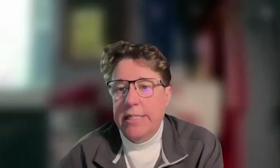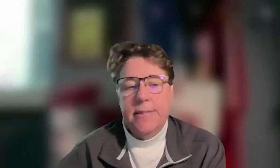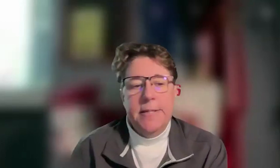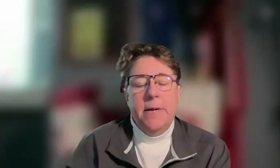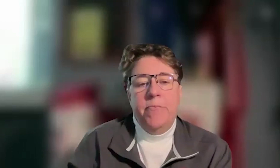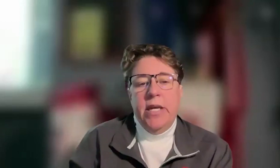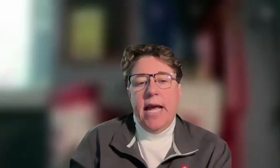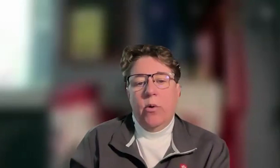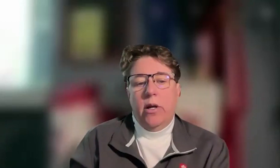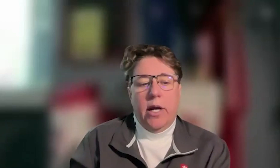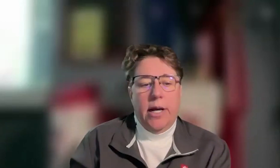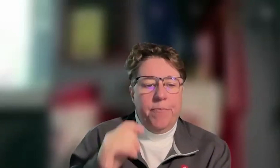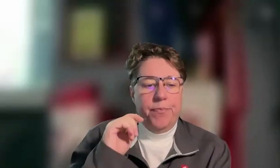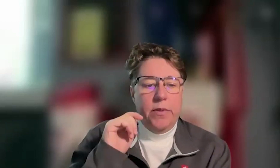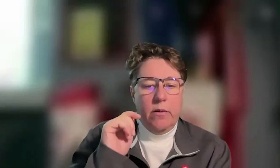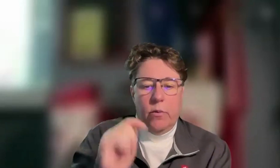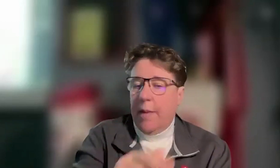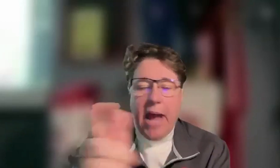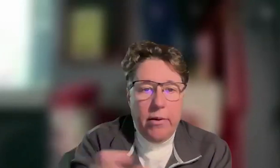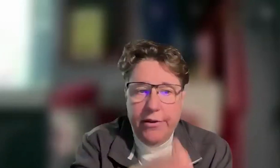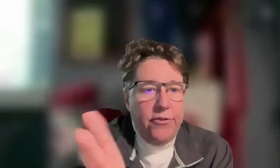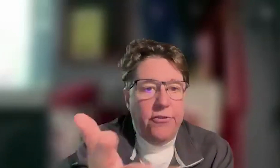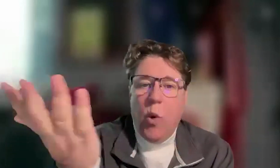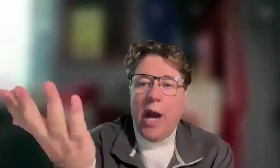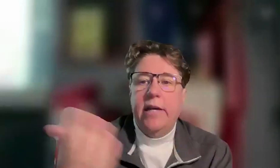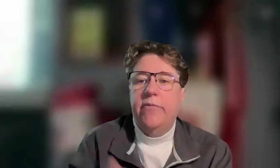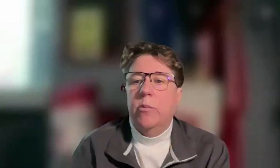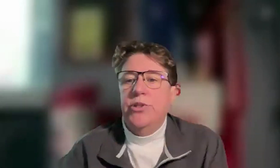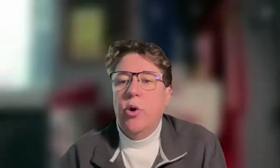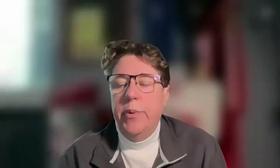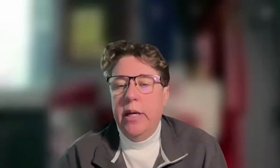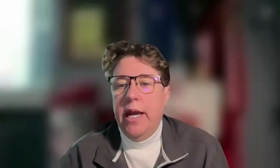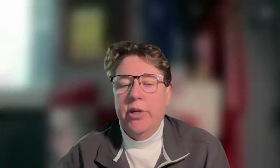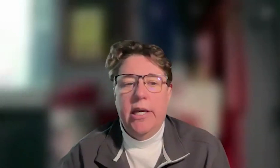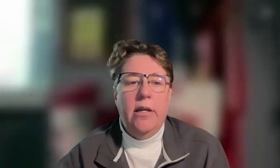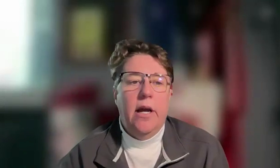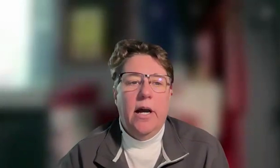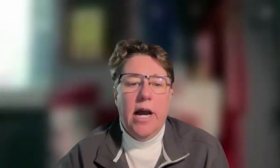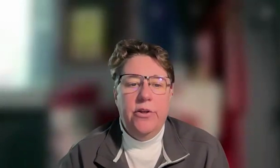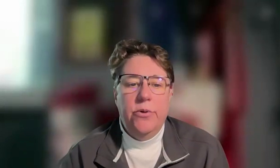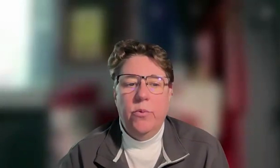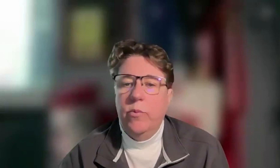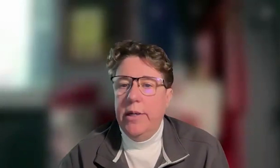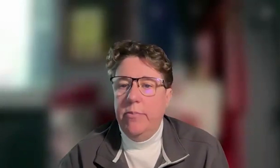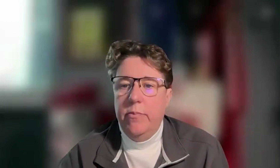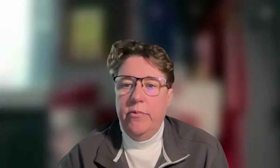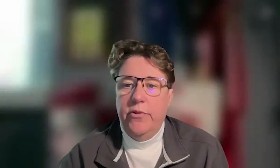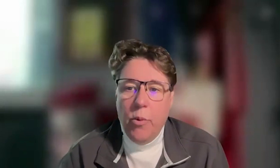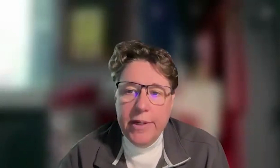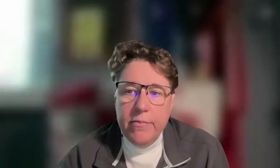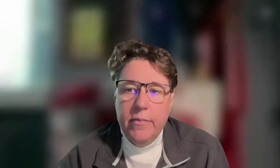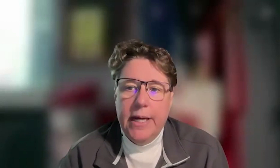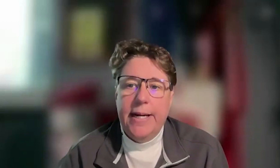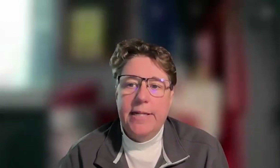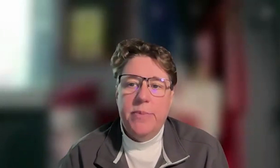data commons. Now, this is widely available. It's open. Everything we